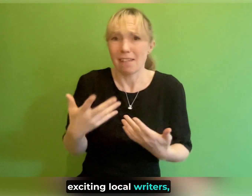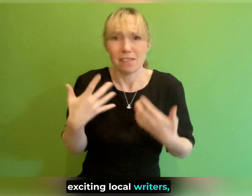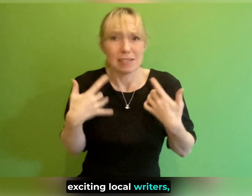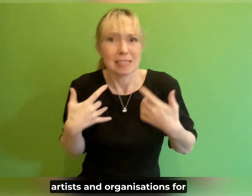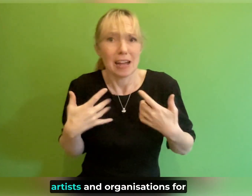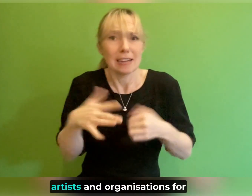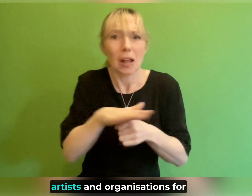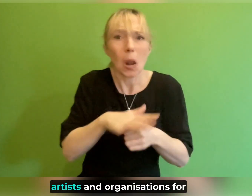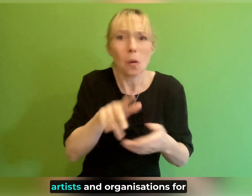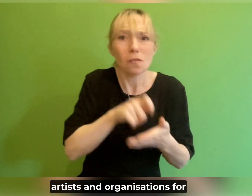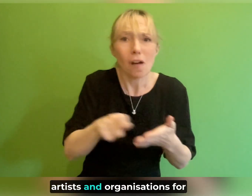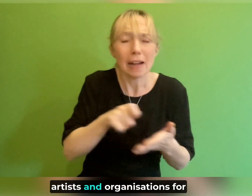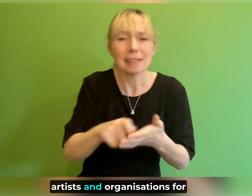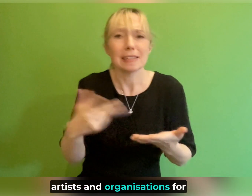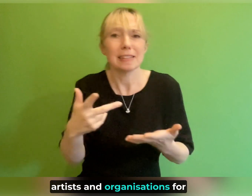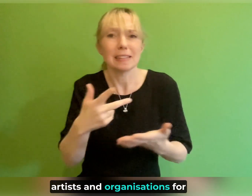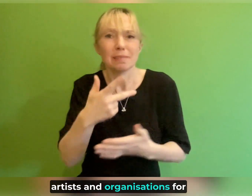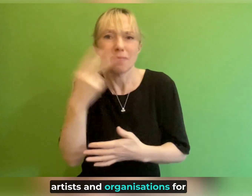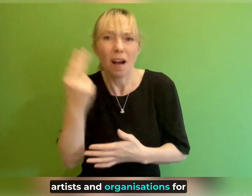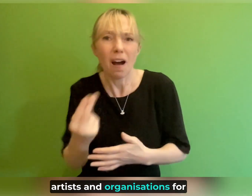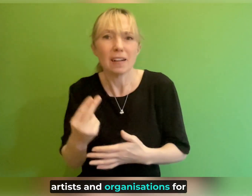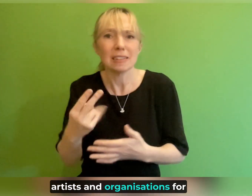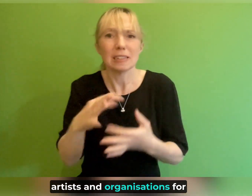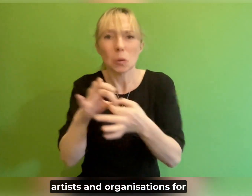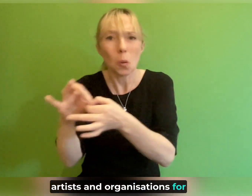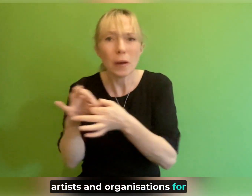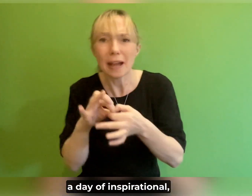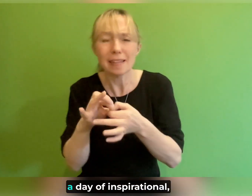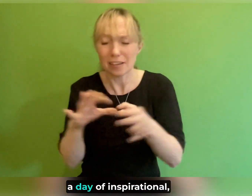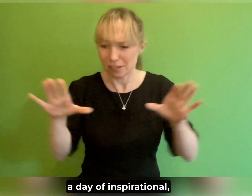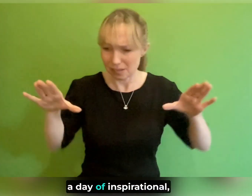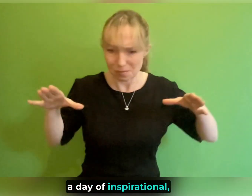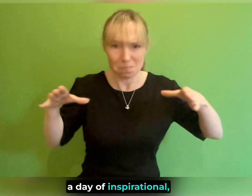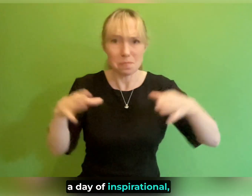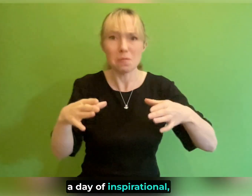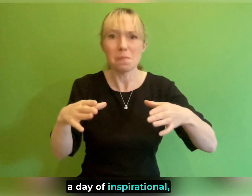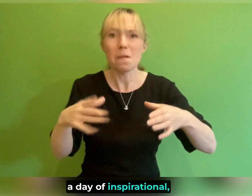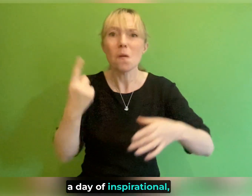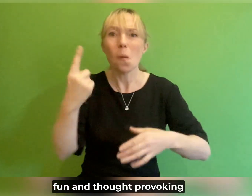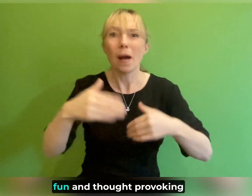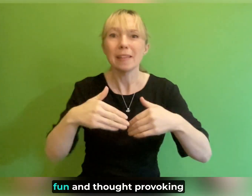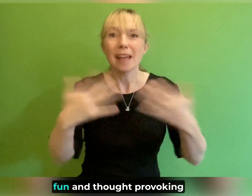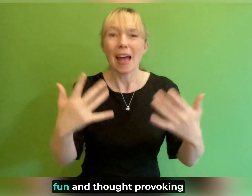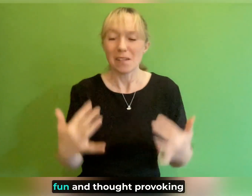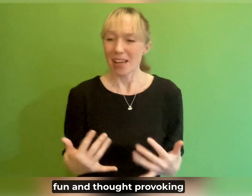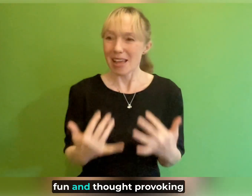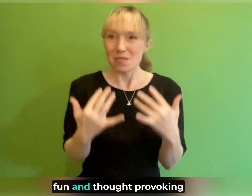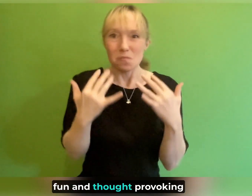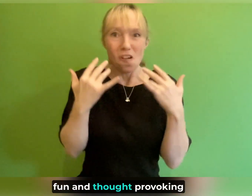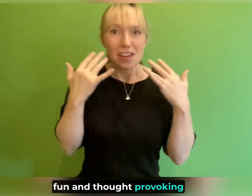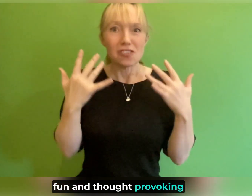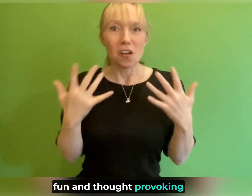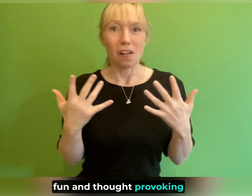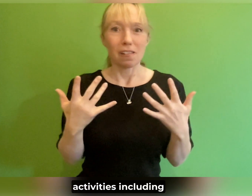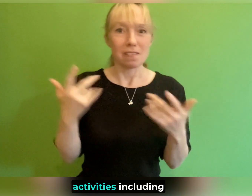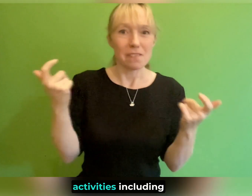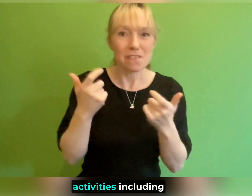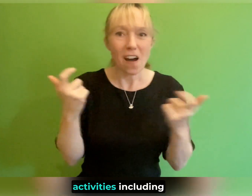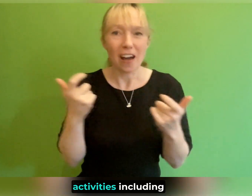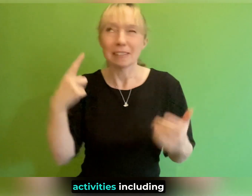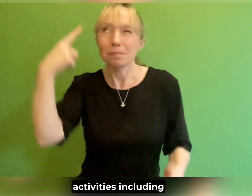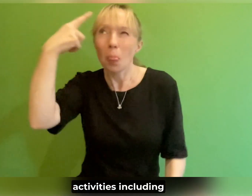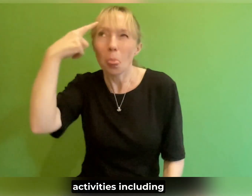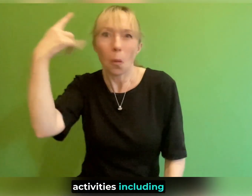writers, artists and organisations for a day of inspirational, fun and thought-provoking